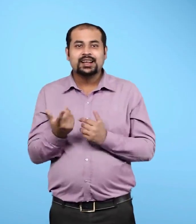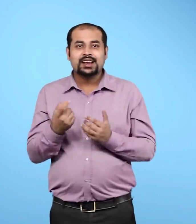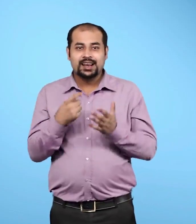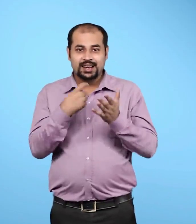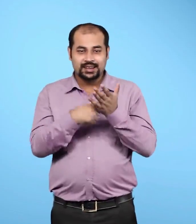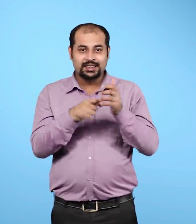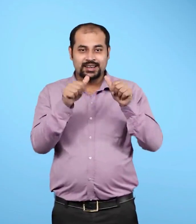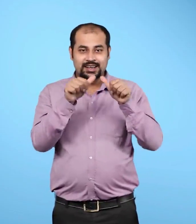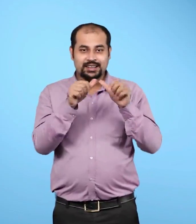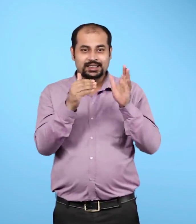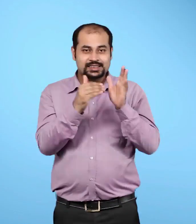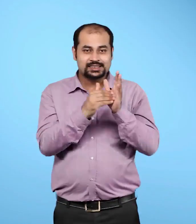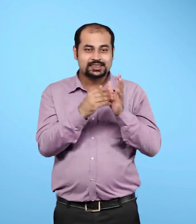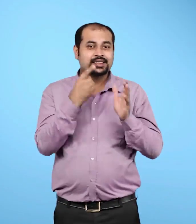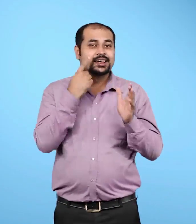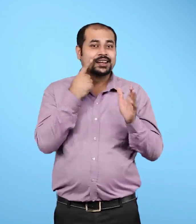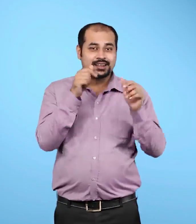pointing at the beads of razzia.